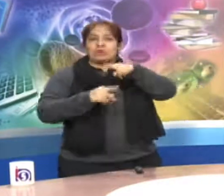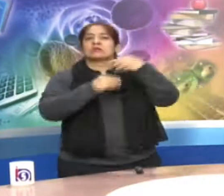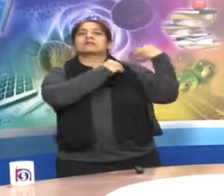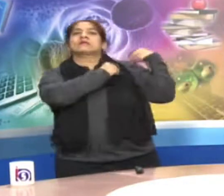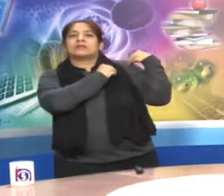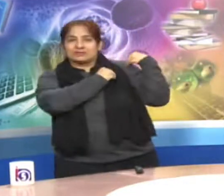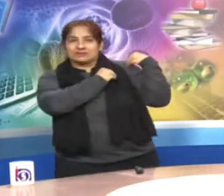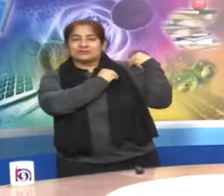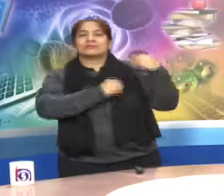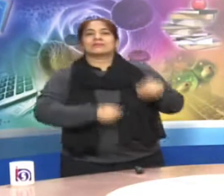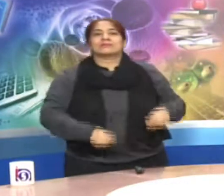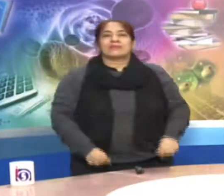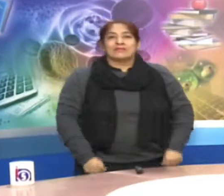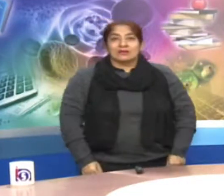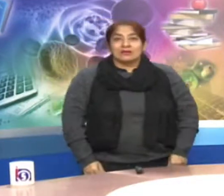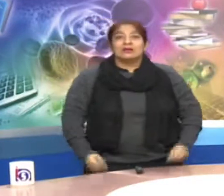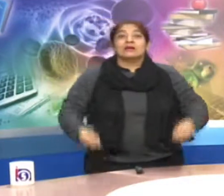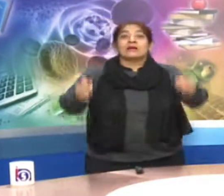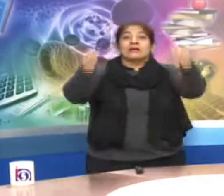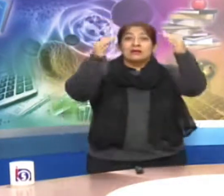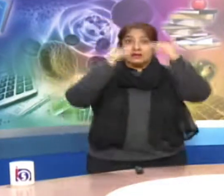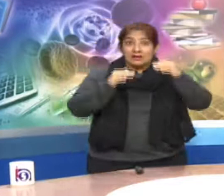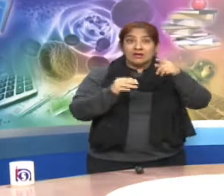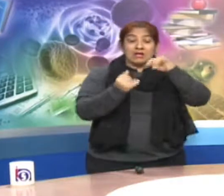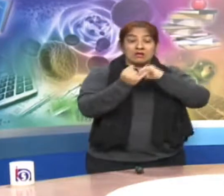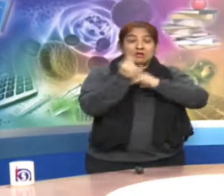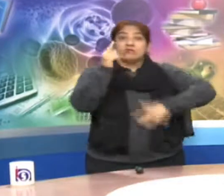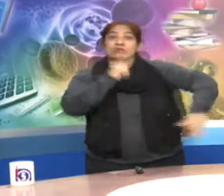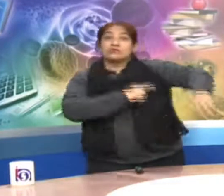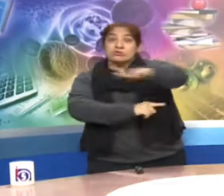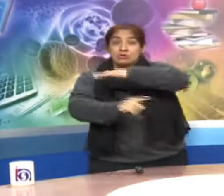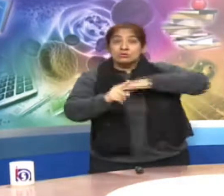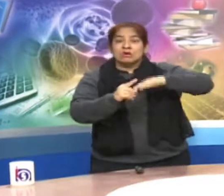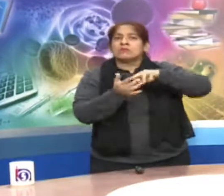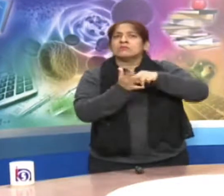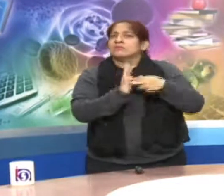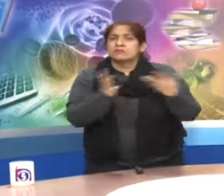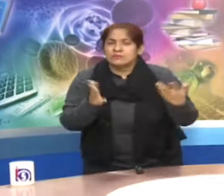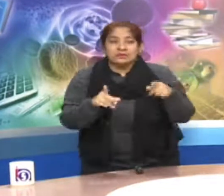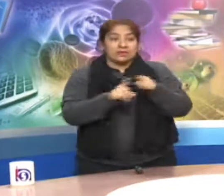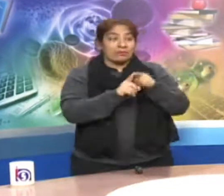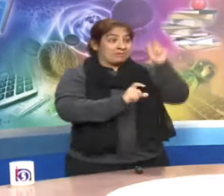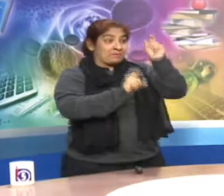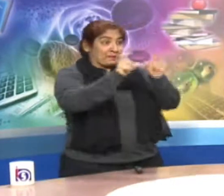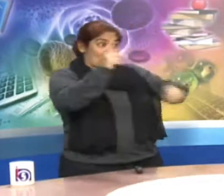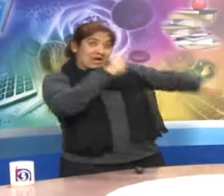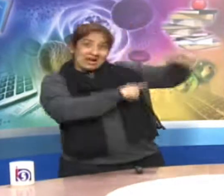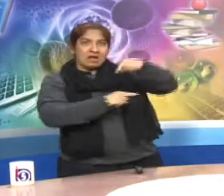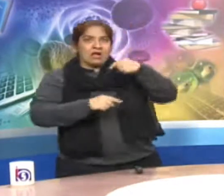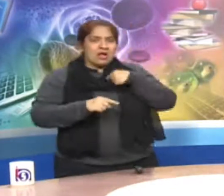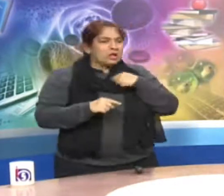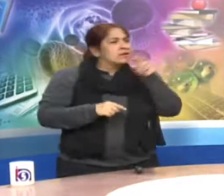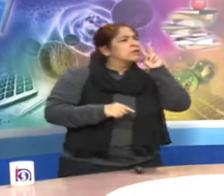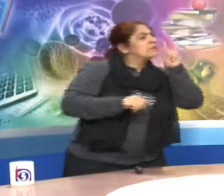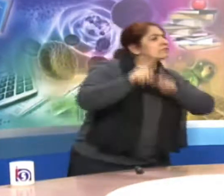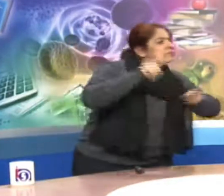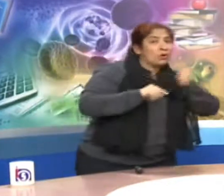always return the product. Third is social justice. Social justice is